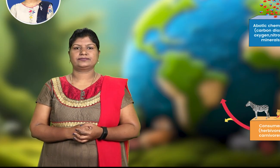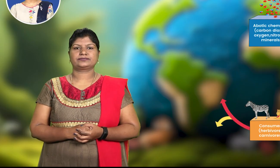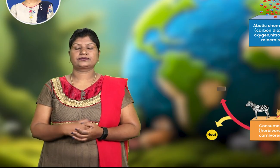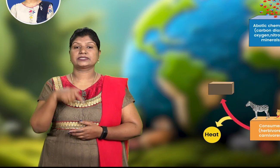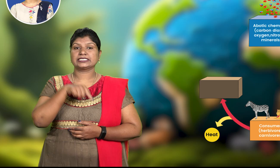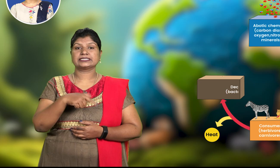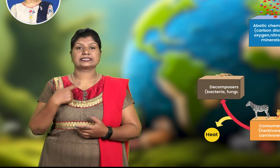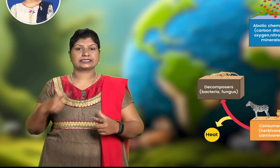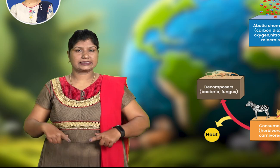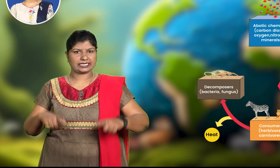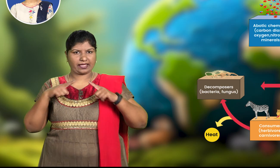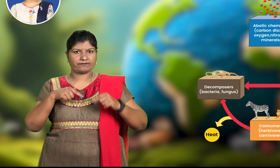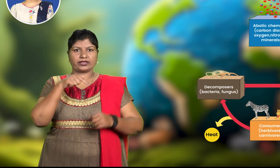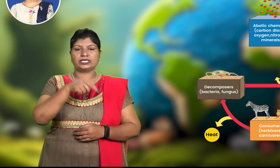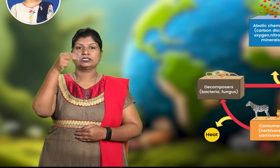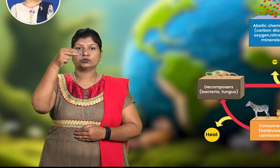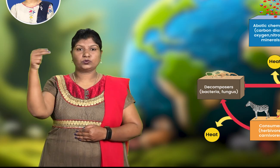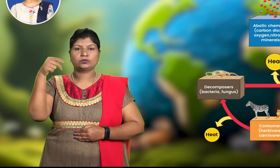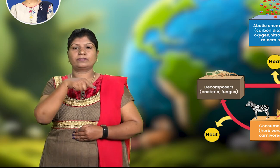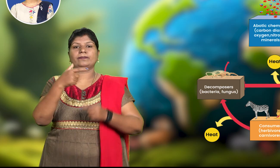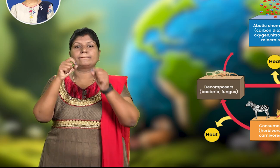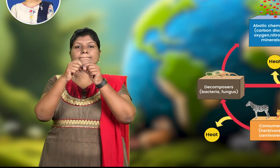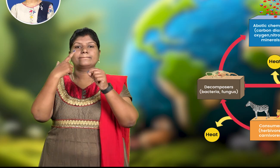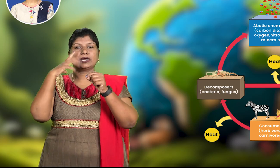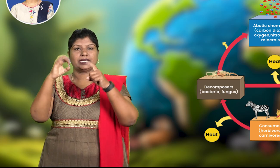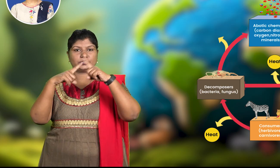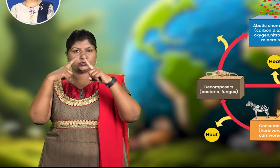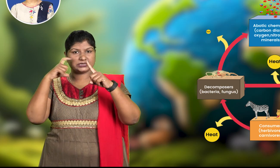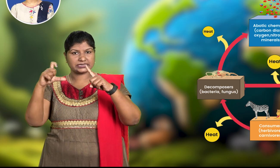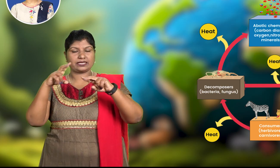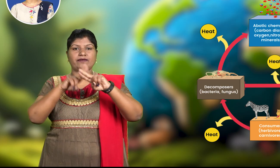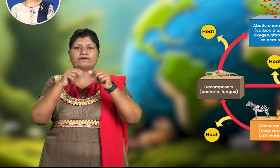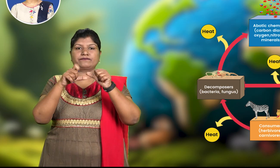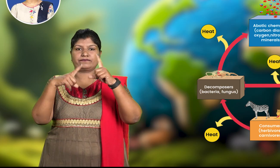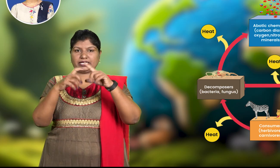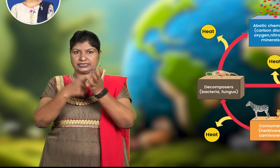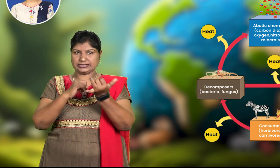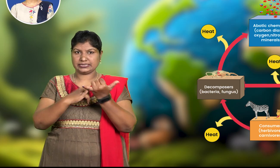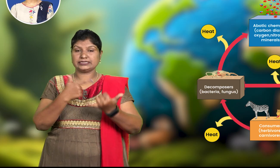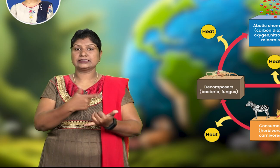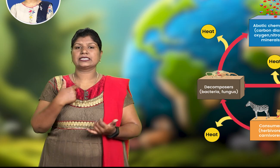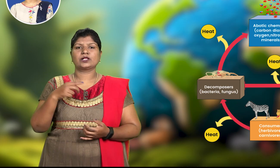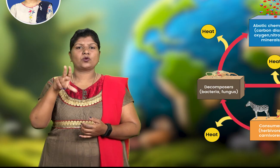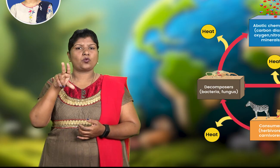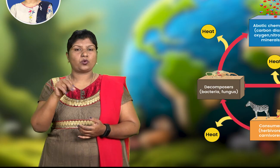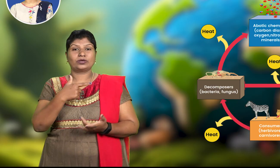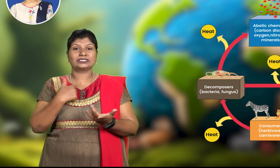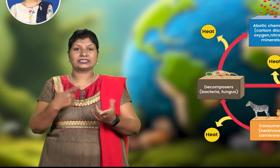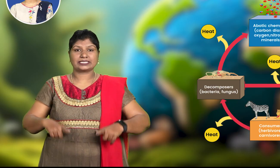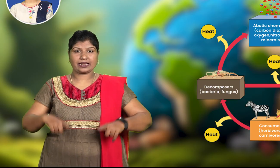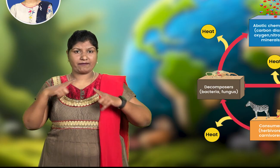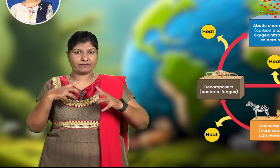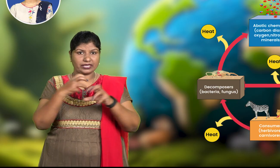The living is called biotic factors, while non-living are called abiotic